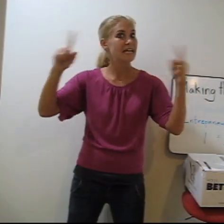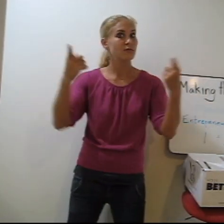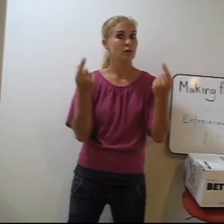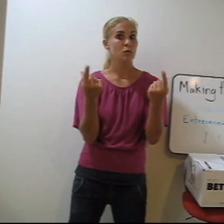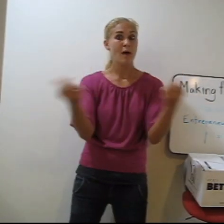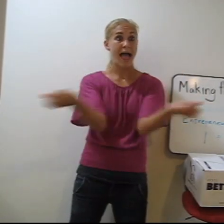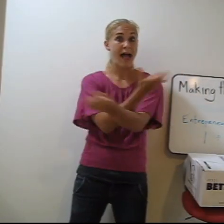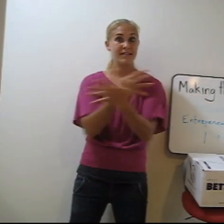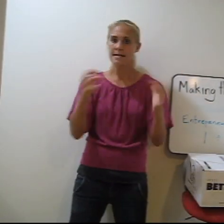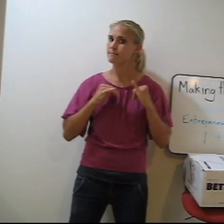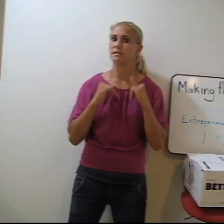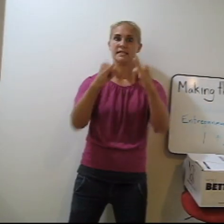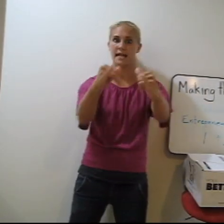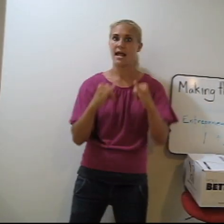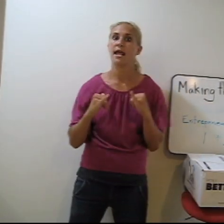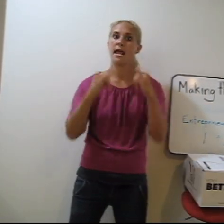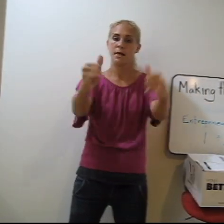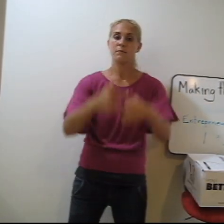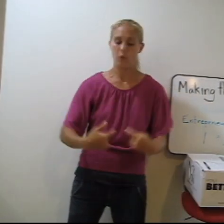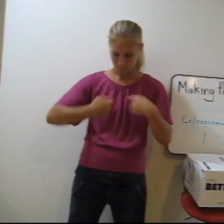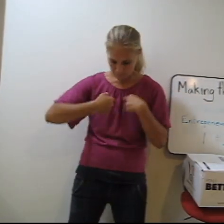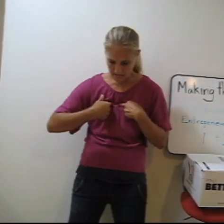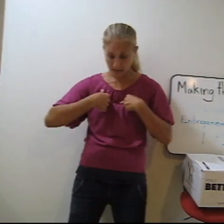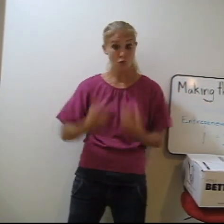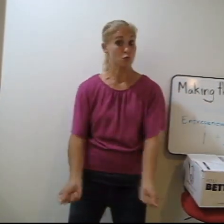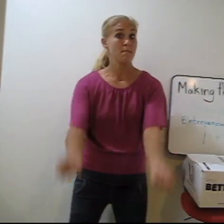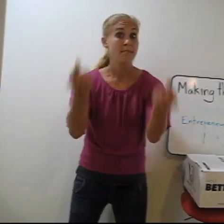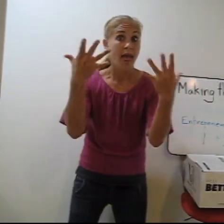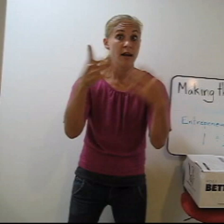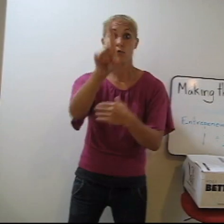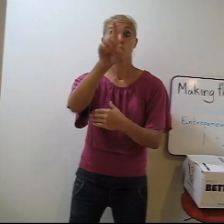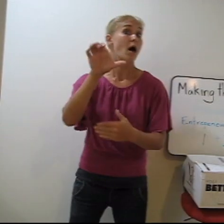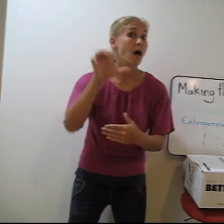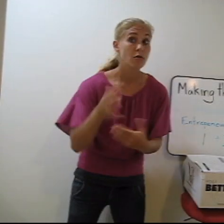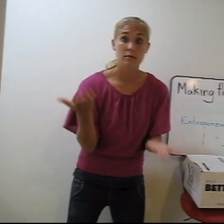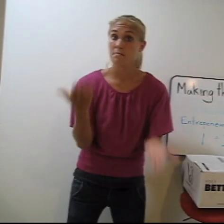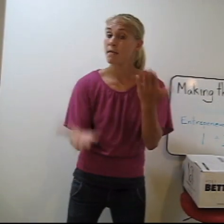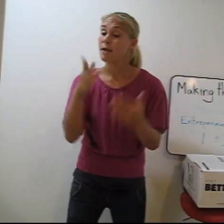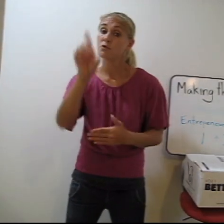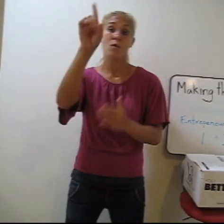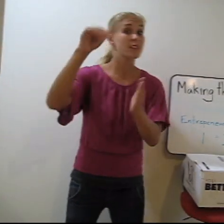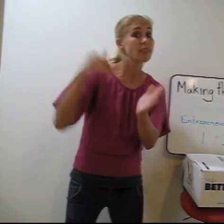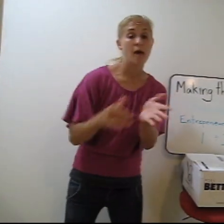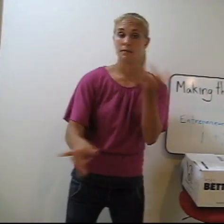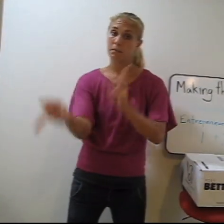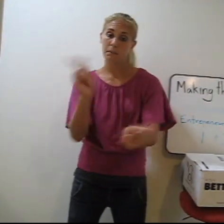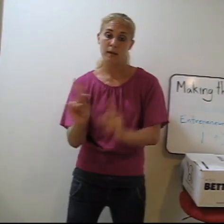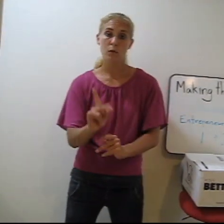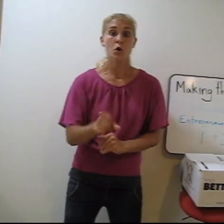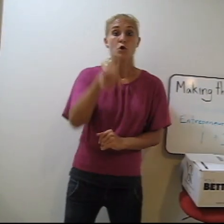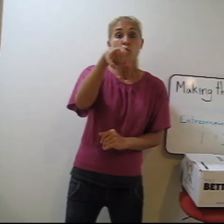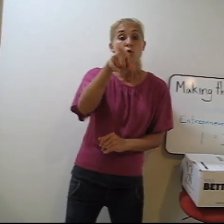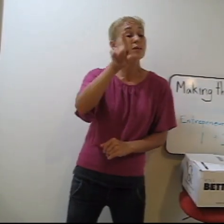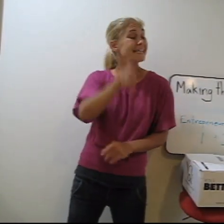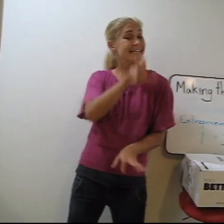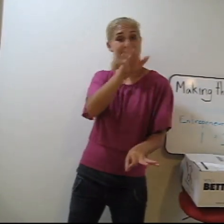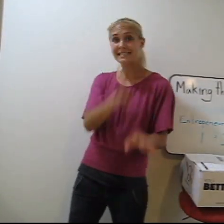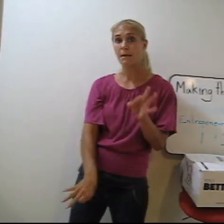do. To go from you to a few, to hundreds, and then to thousands, you need a simple duplicatable system that